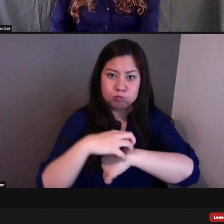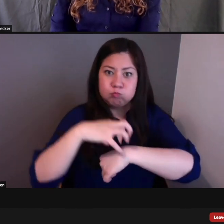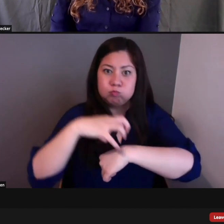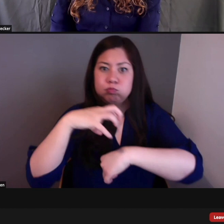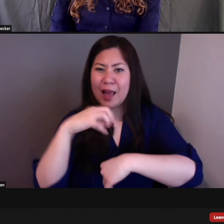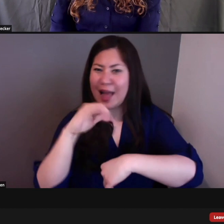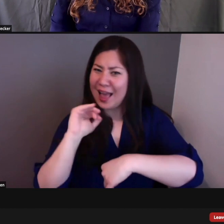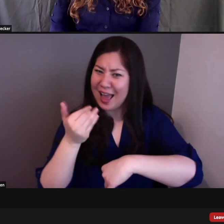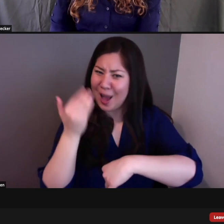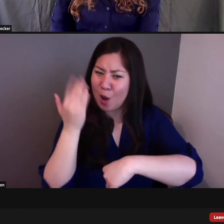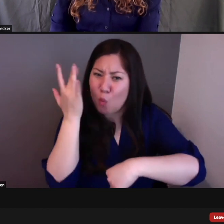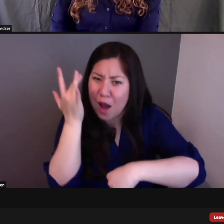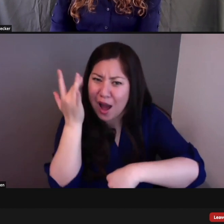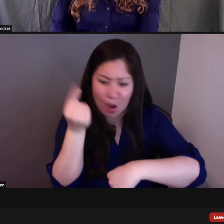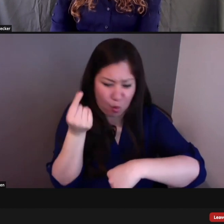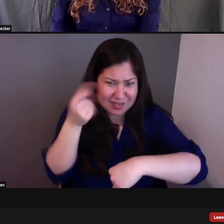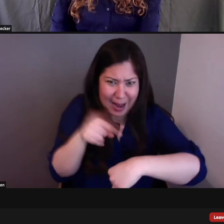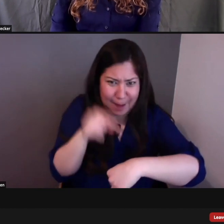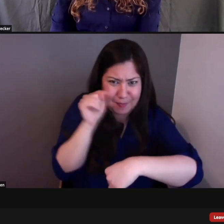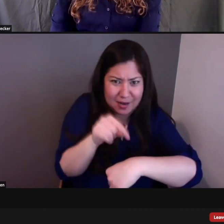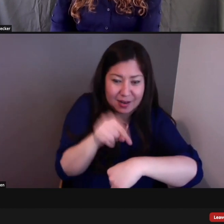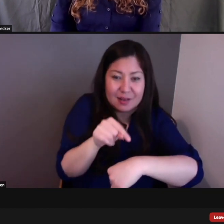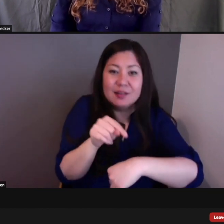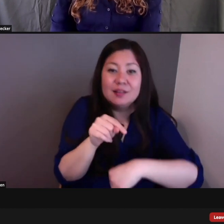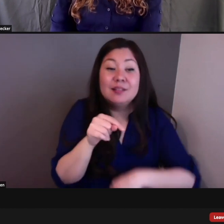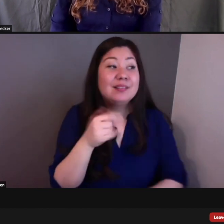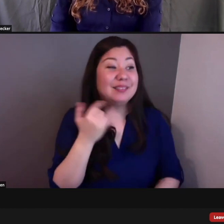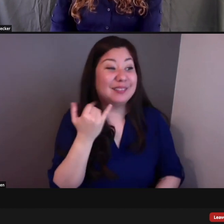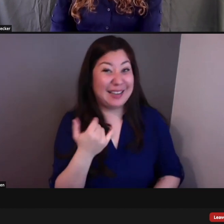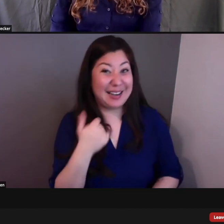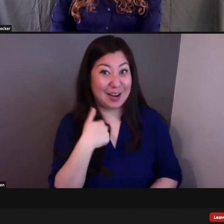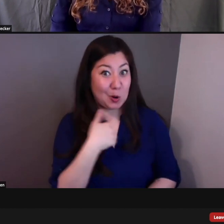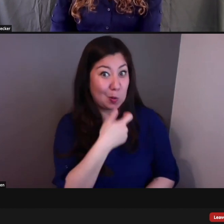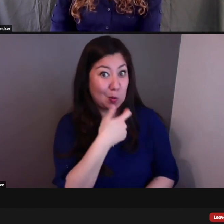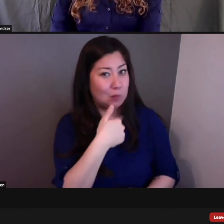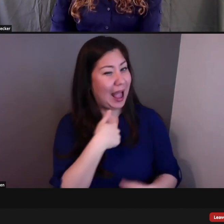we have practiced. But I wasn't able to be myself.